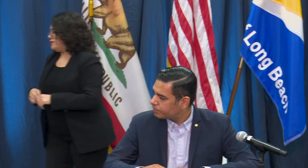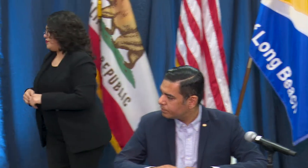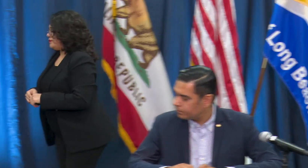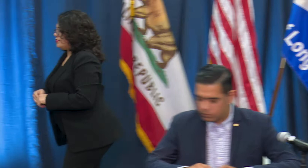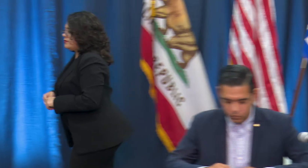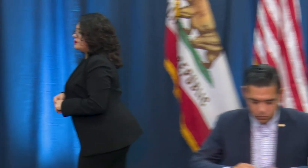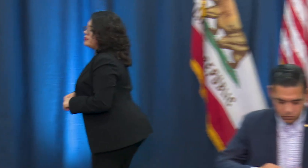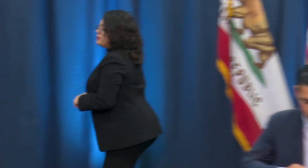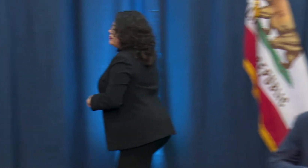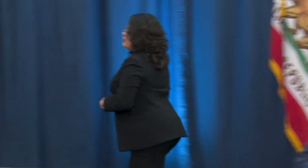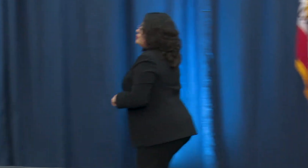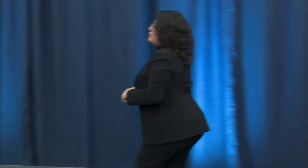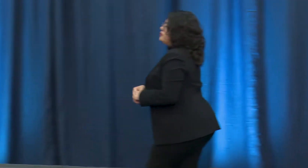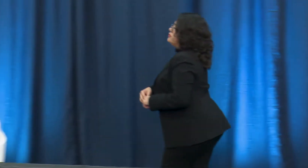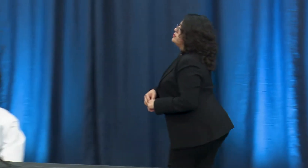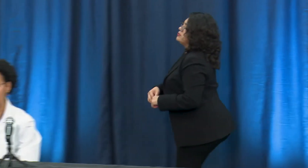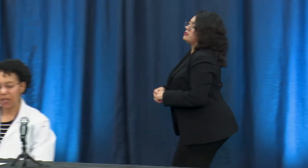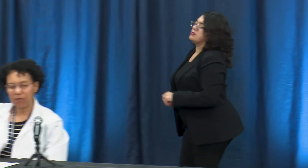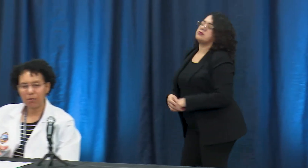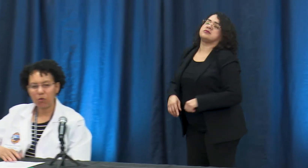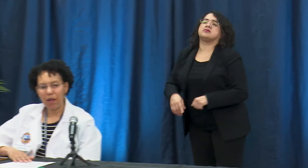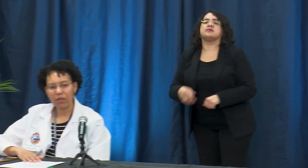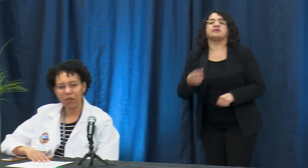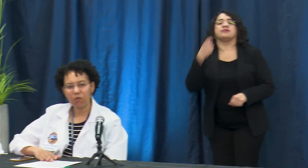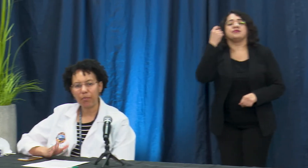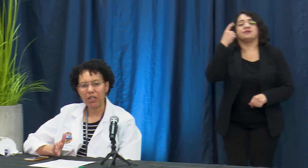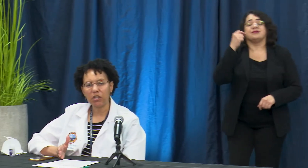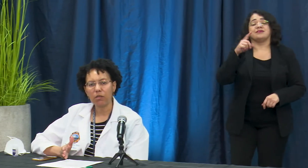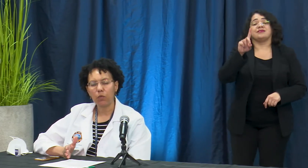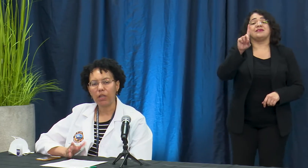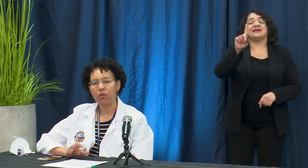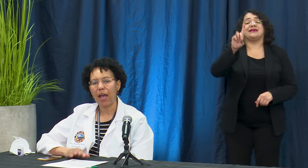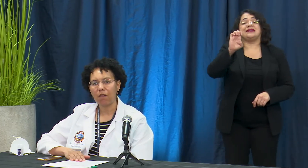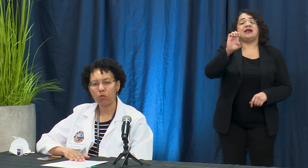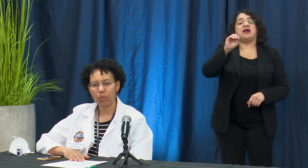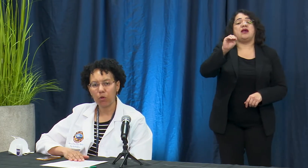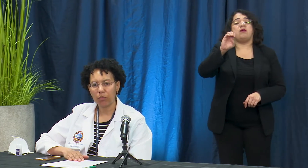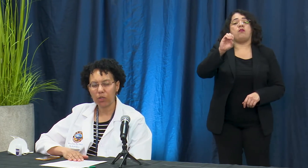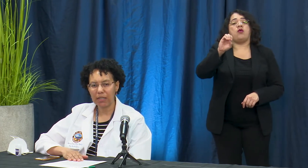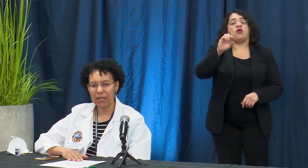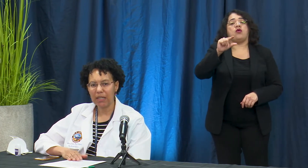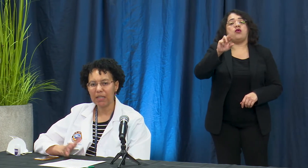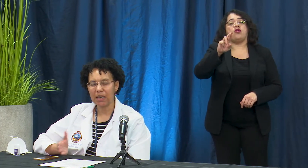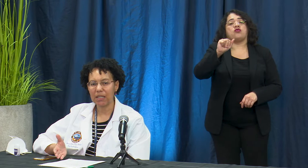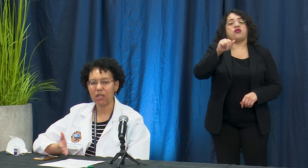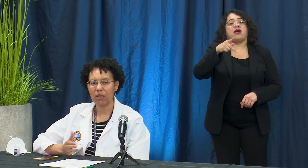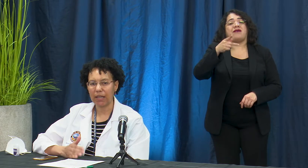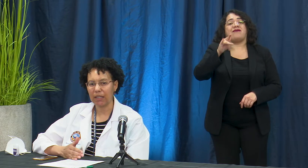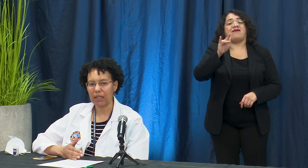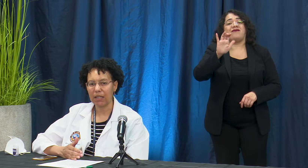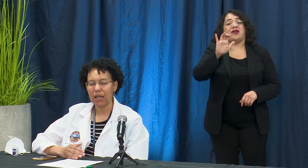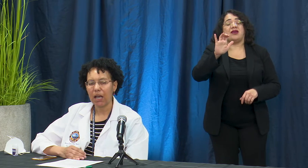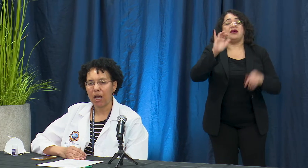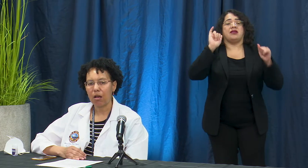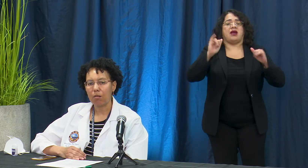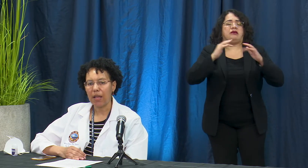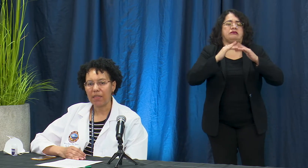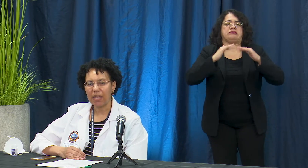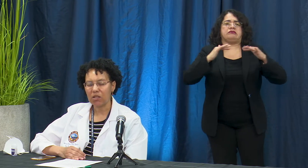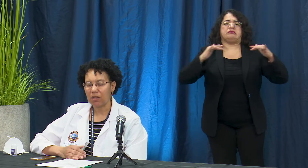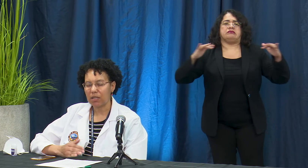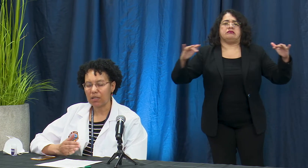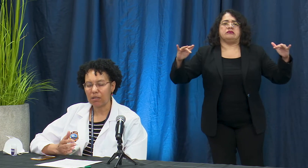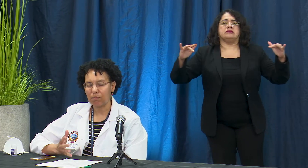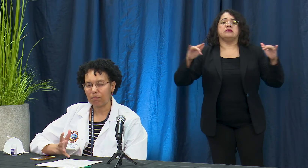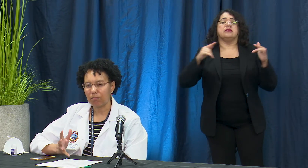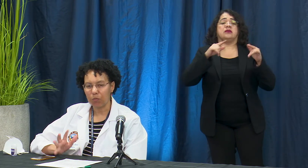So in general, there's a set of demographic information when you have a reportable disease that's collected. And